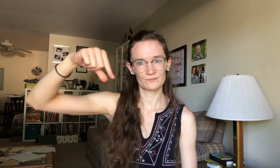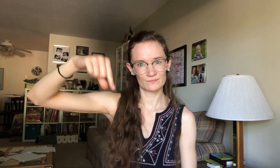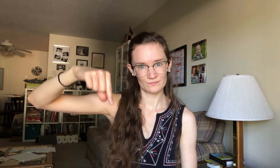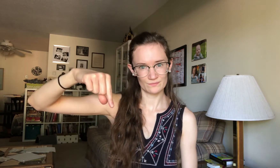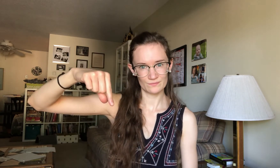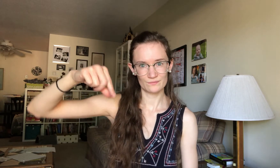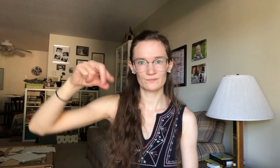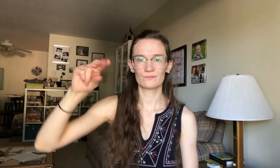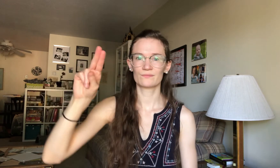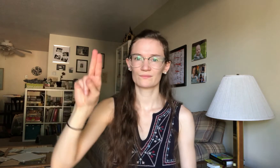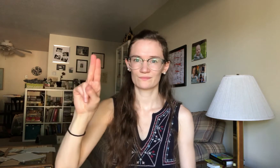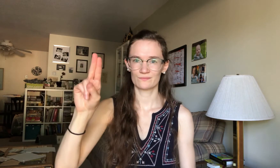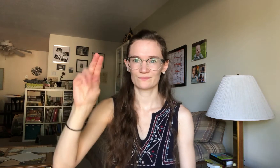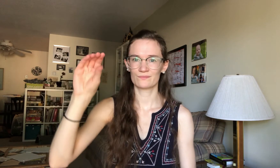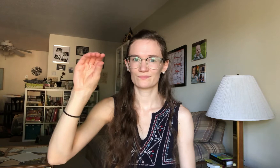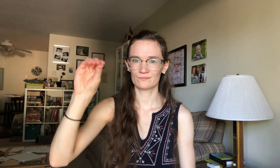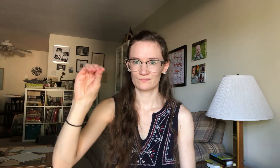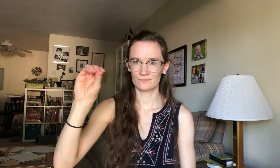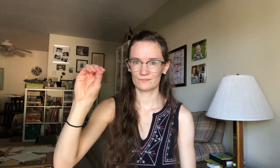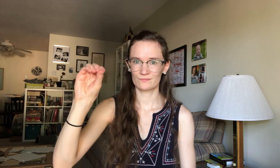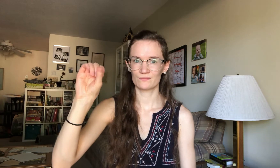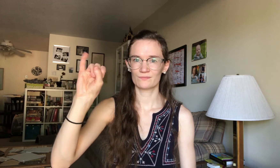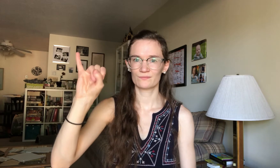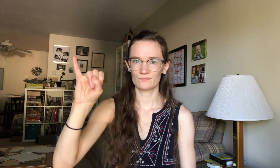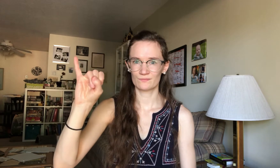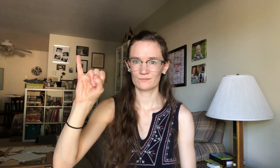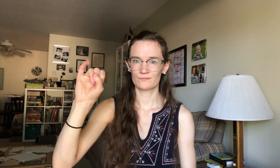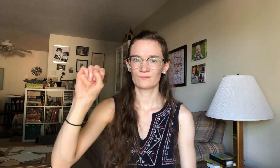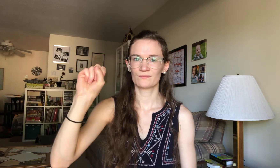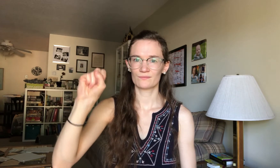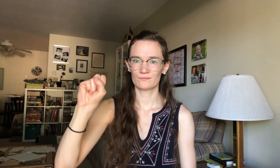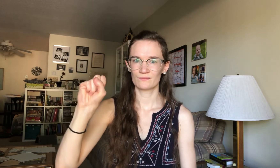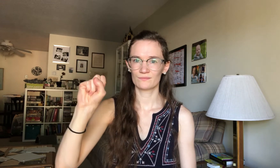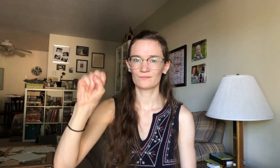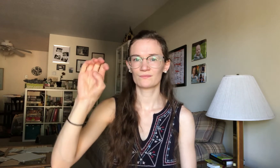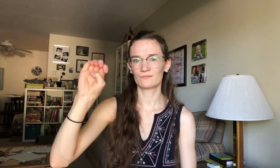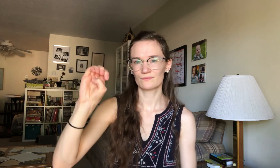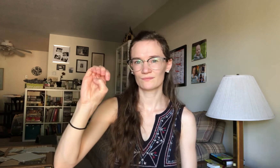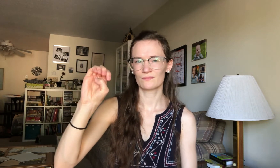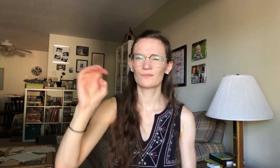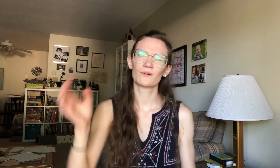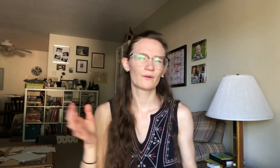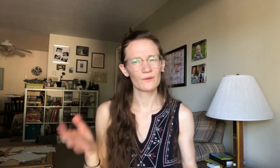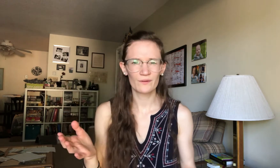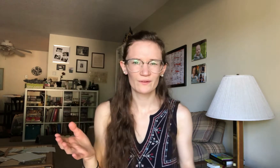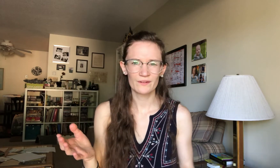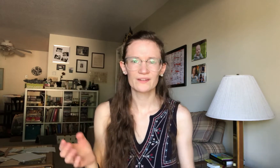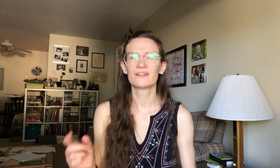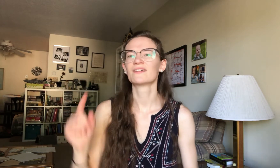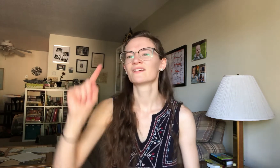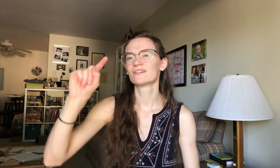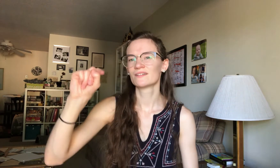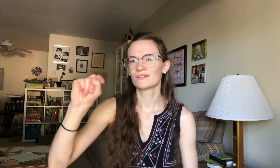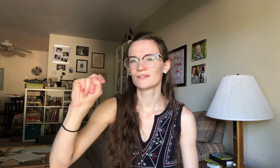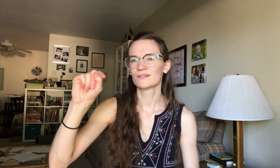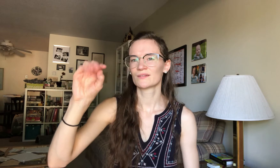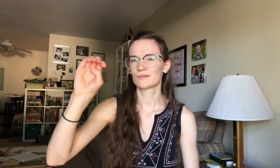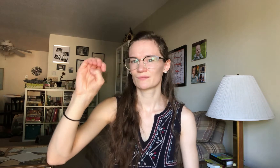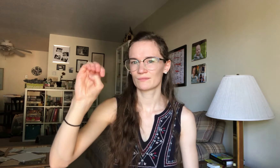pronunciations. You match that when you are trying to communicate with them, because you know that they're not at the level that you are